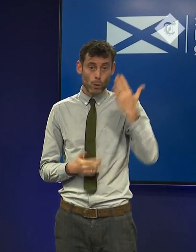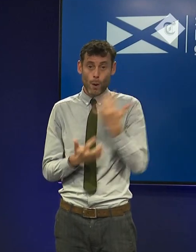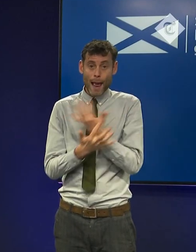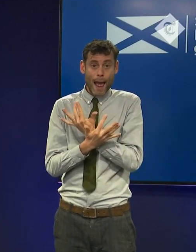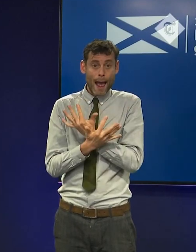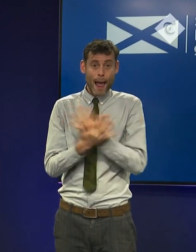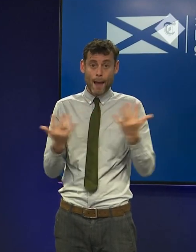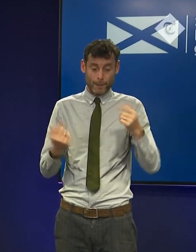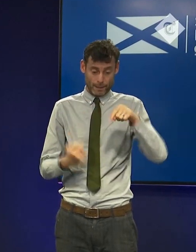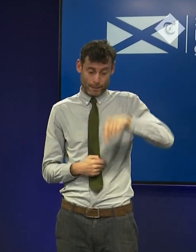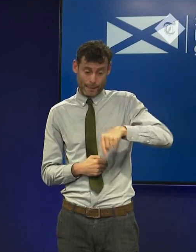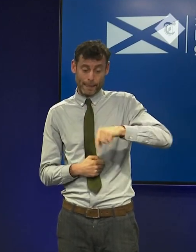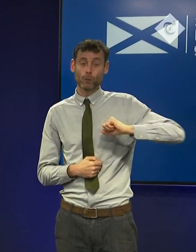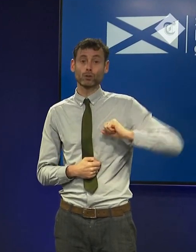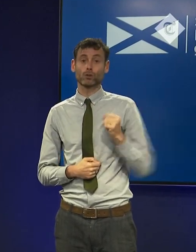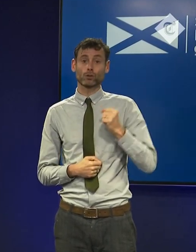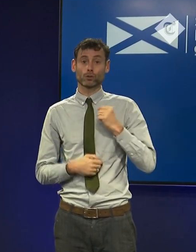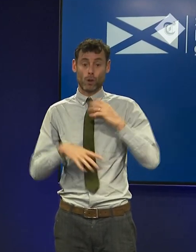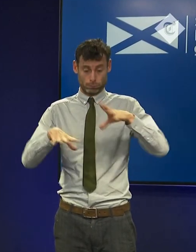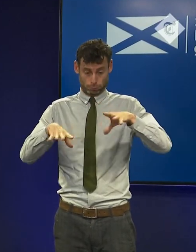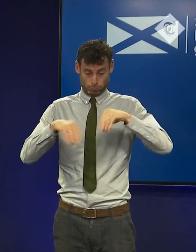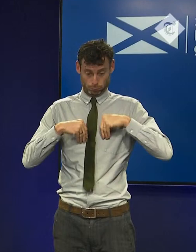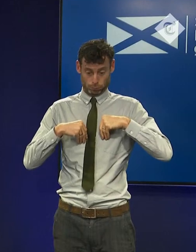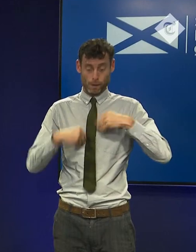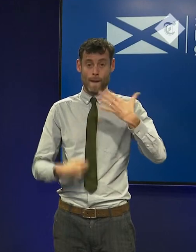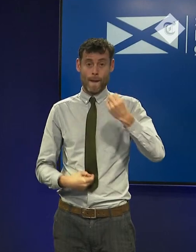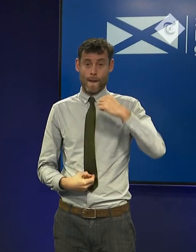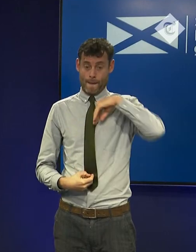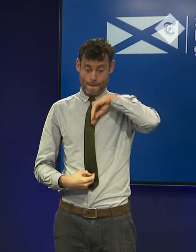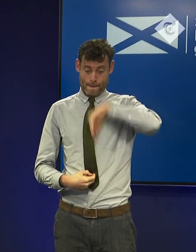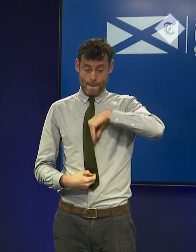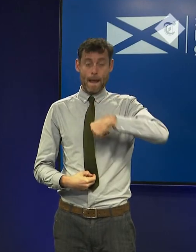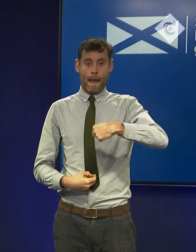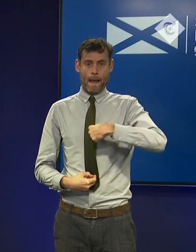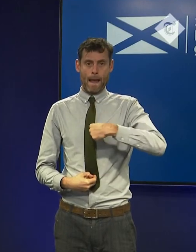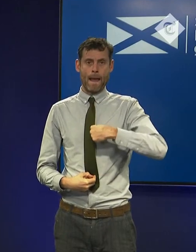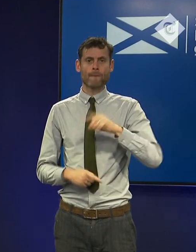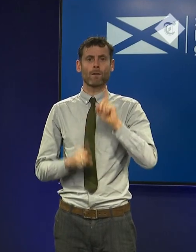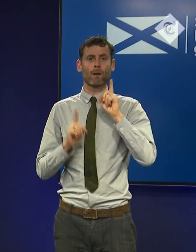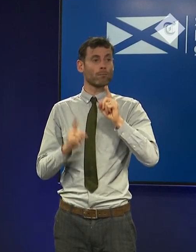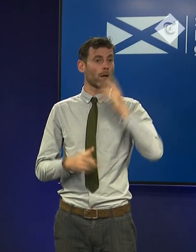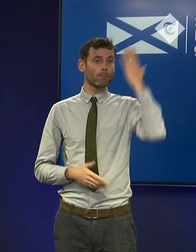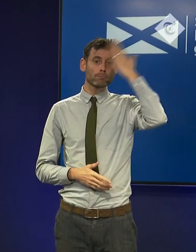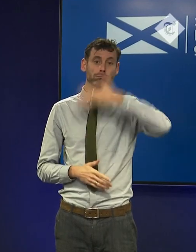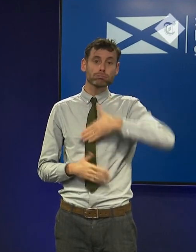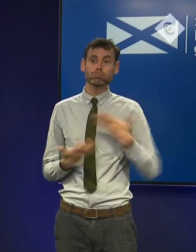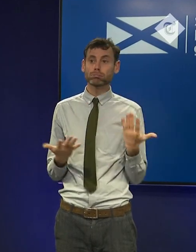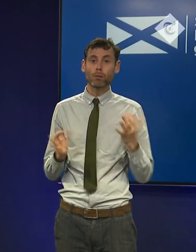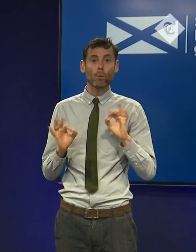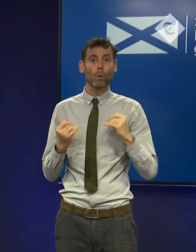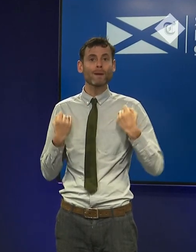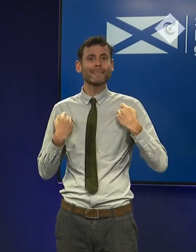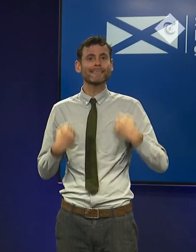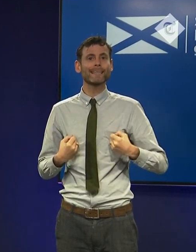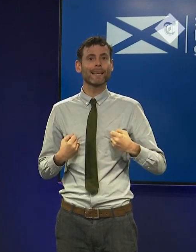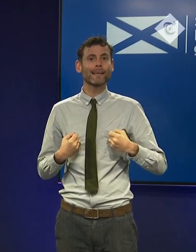asymptomatic during the infectious period has changed at all with this new virus. So it's right that taking a cautious approach and just making sure that